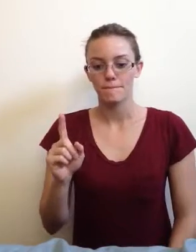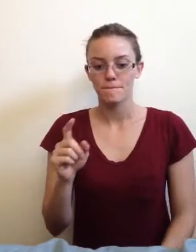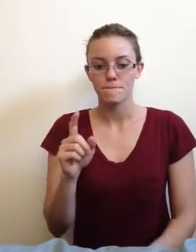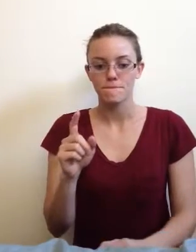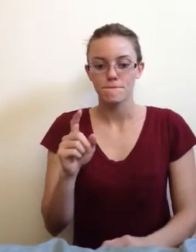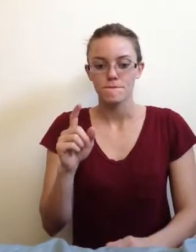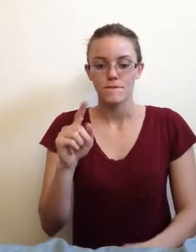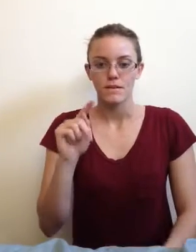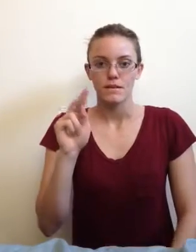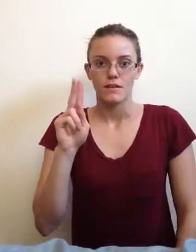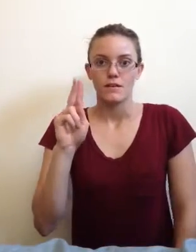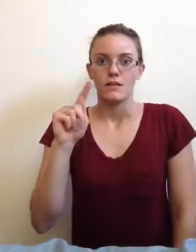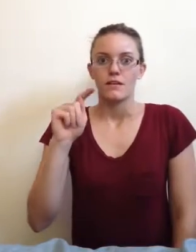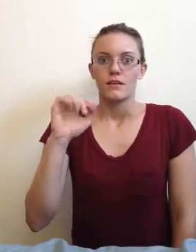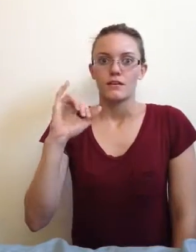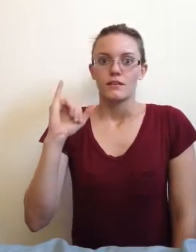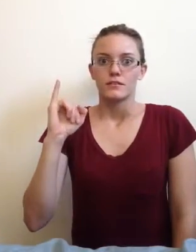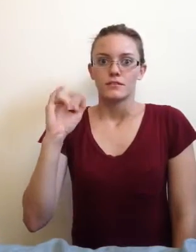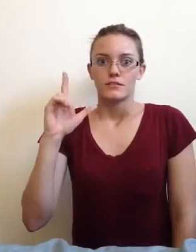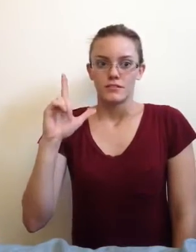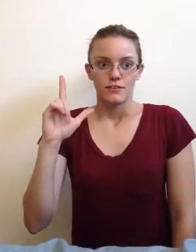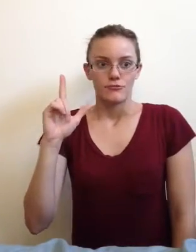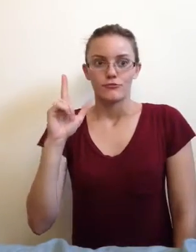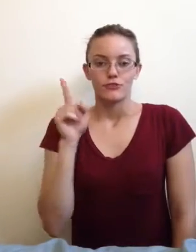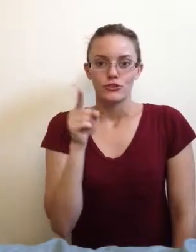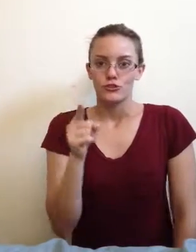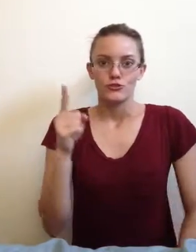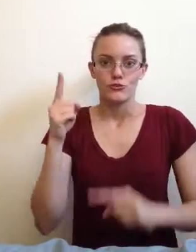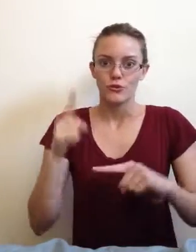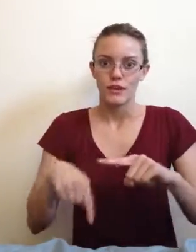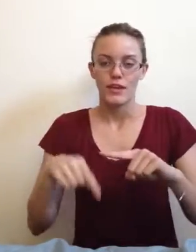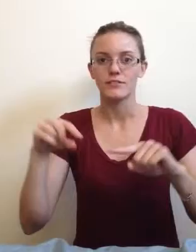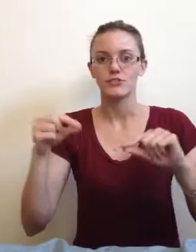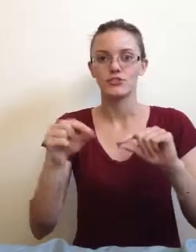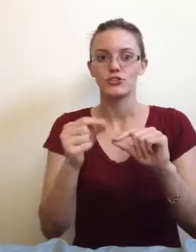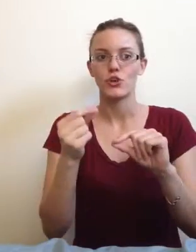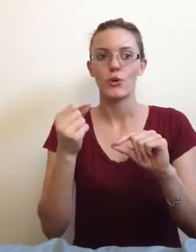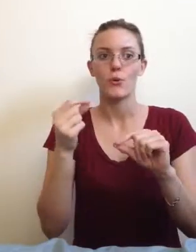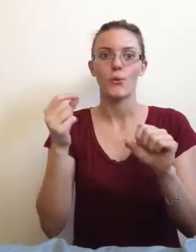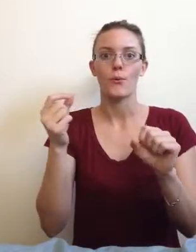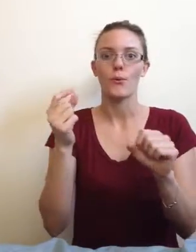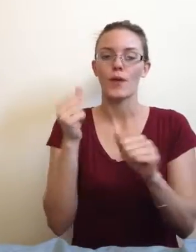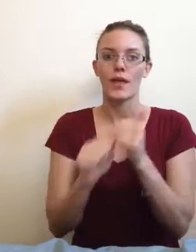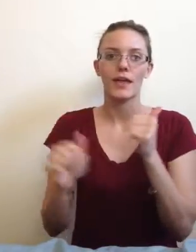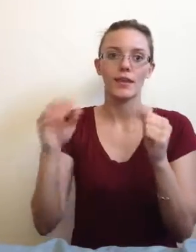You stop, this is when you're going to use your wheel on the side. You take your wheel and you